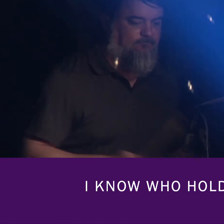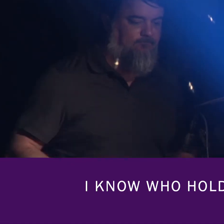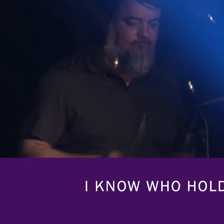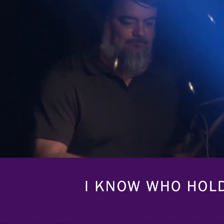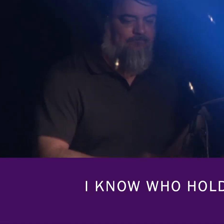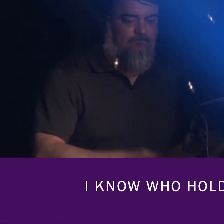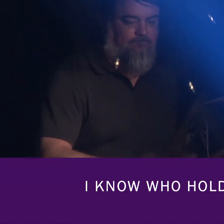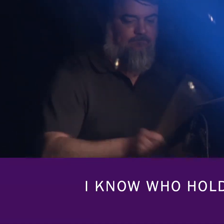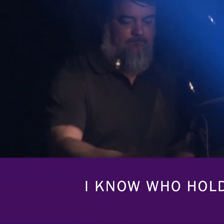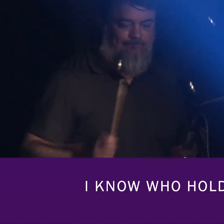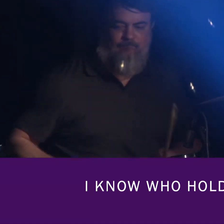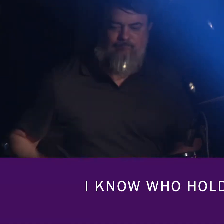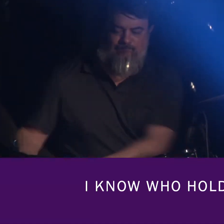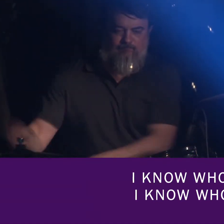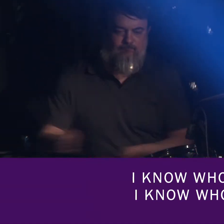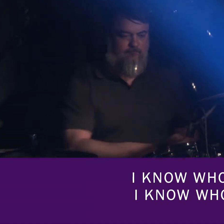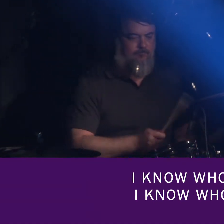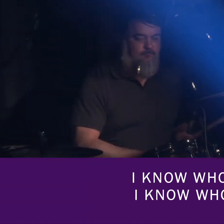tomorrow.